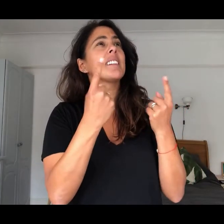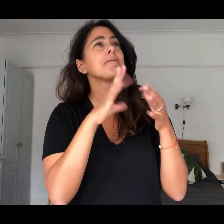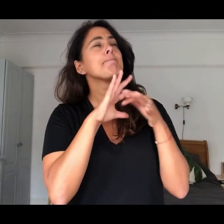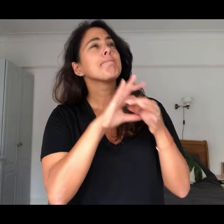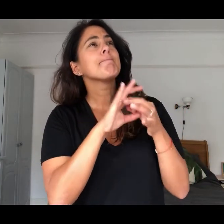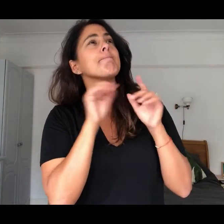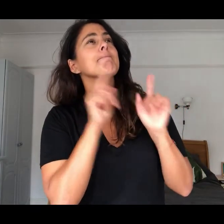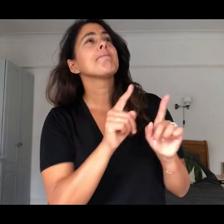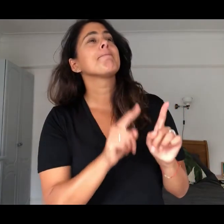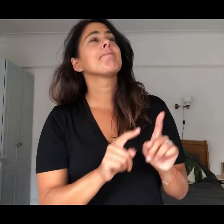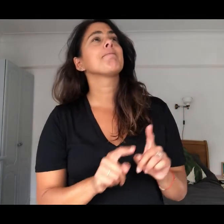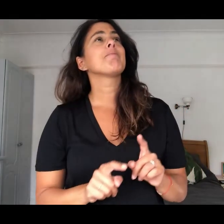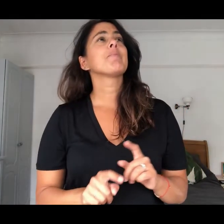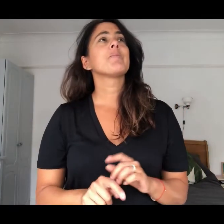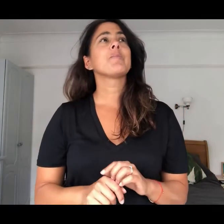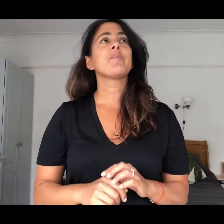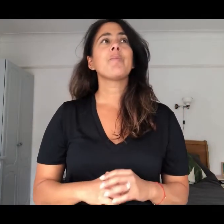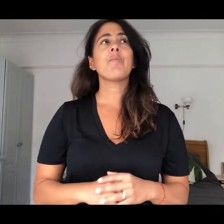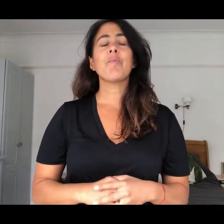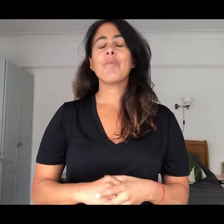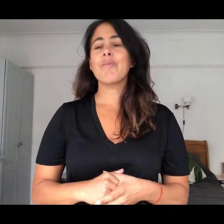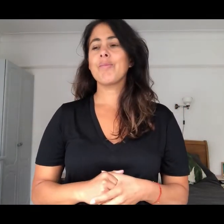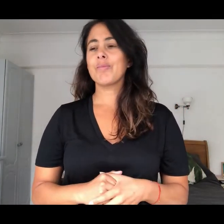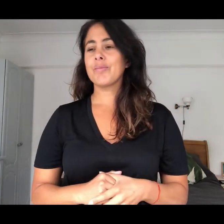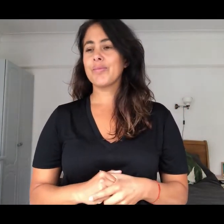to something.